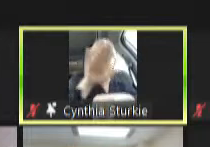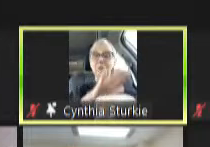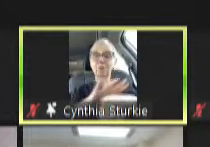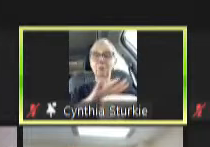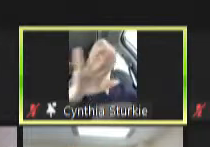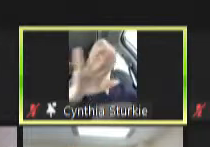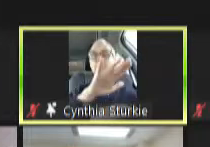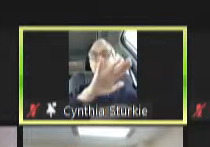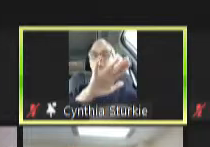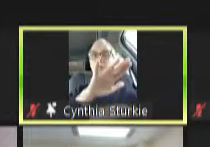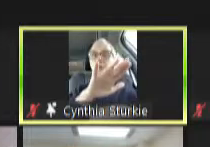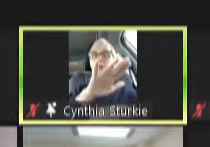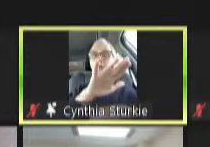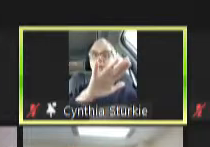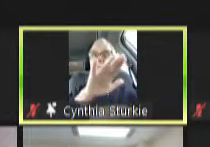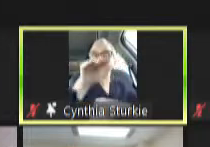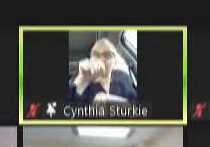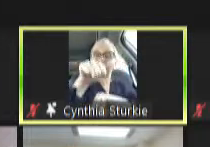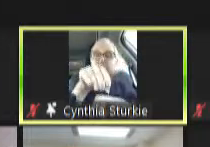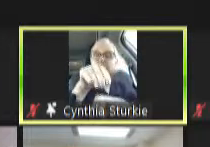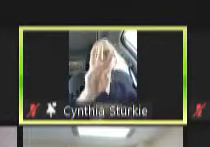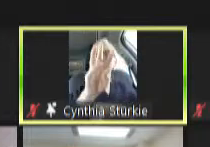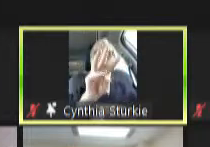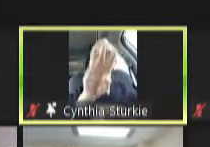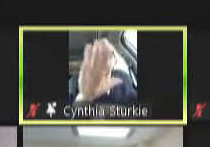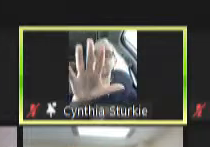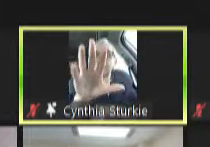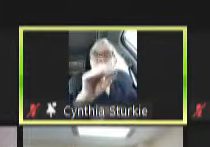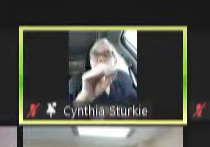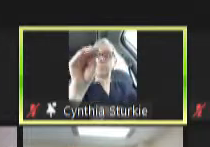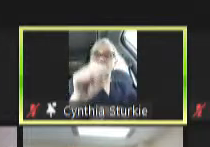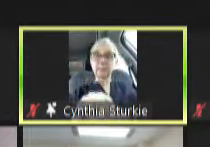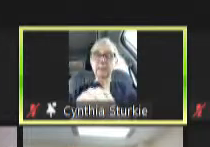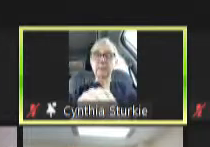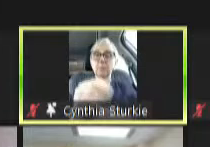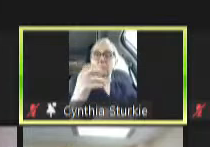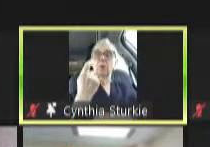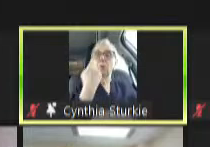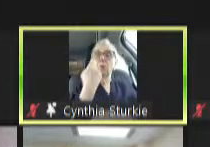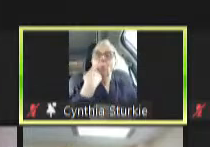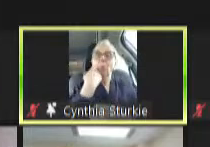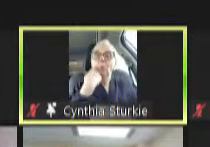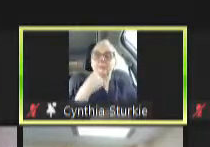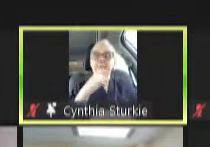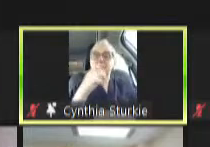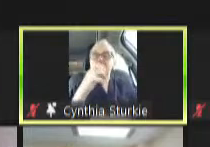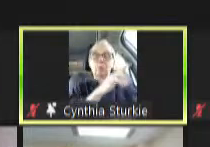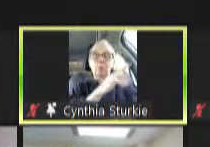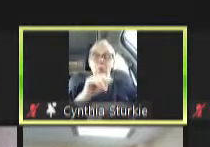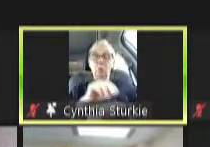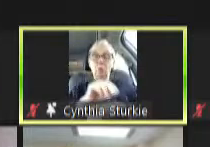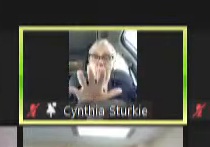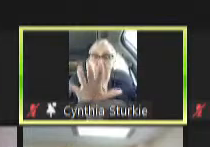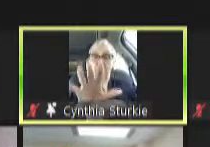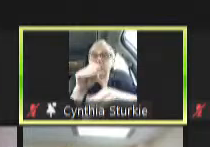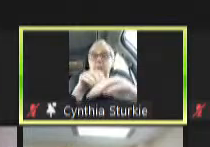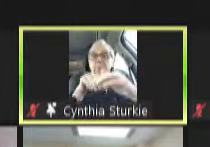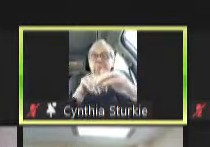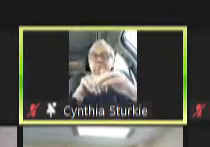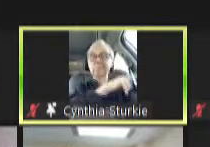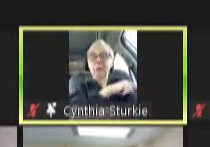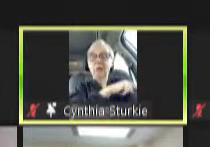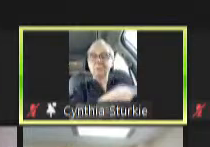that value has now dipped down to 65%. So among recent COVID-19 hospitalizations, and this is referring to hospitalizations in the last